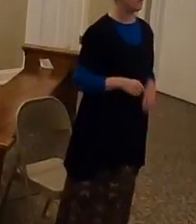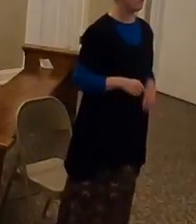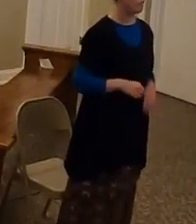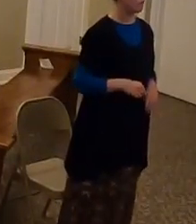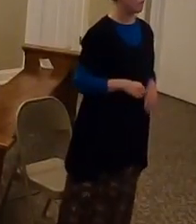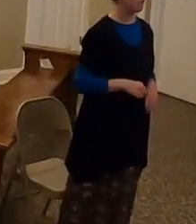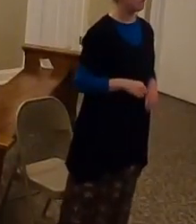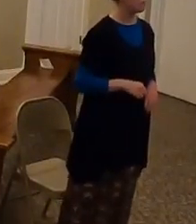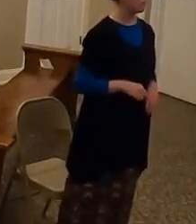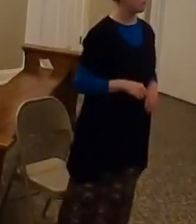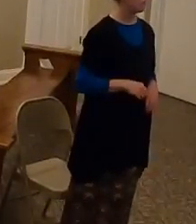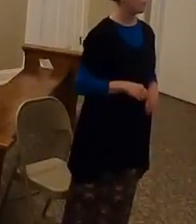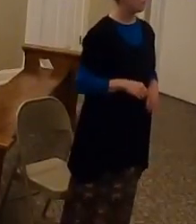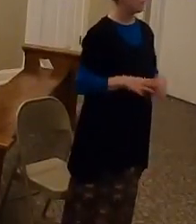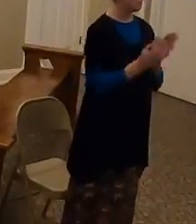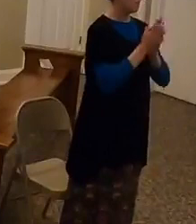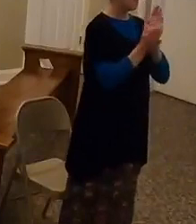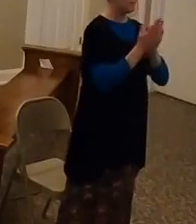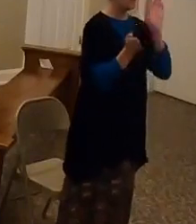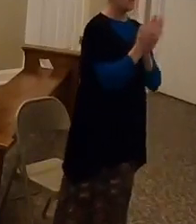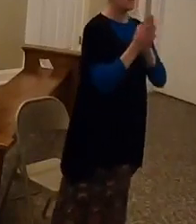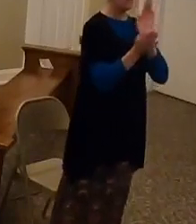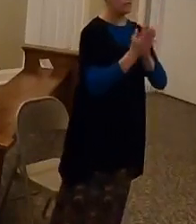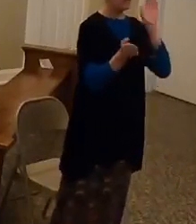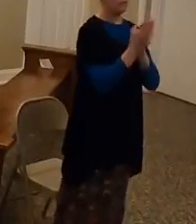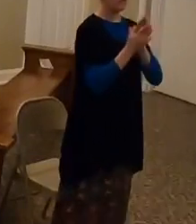hallelujah. Yes, Jesus. I worship you, Lord.